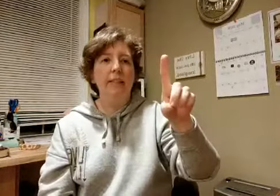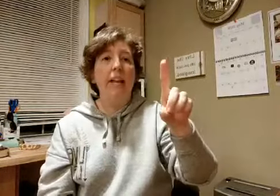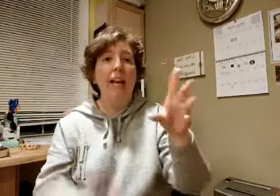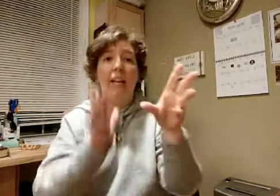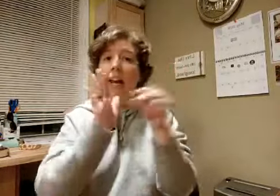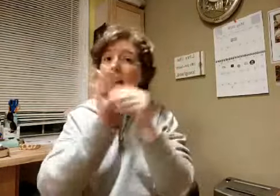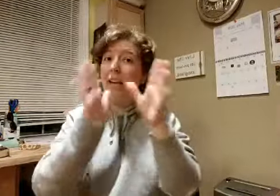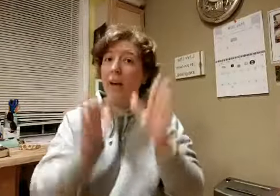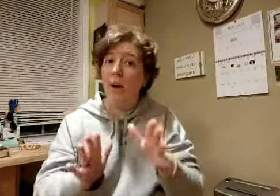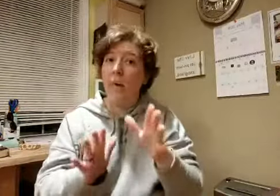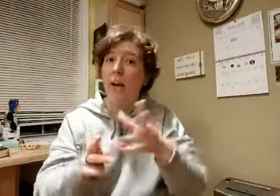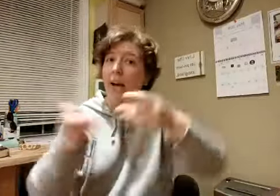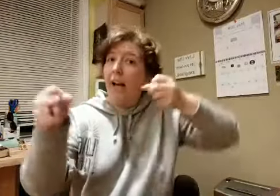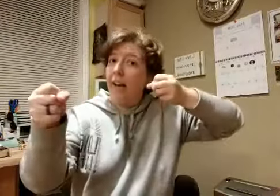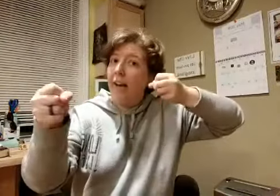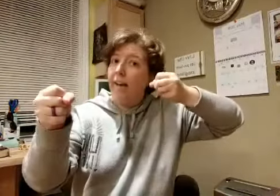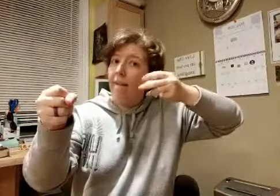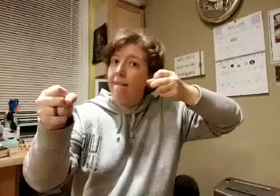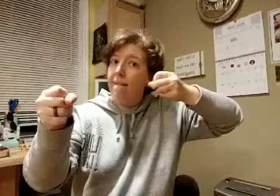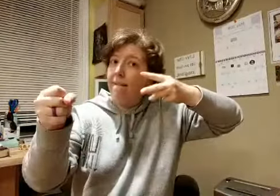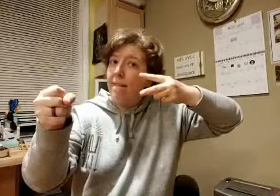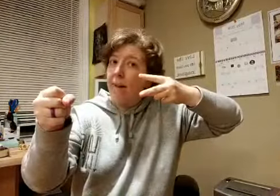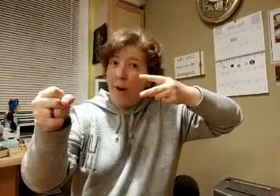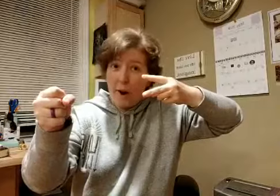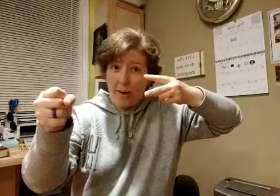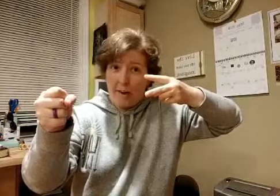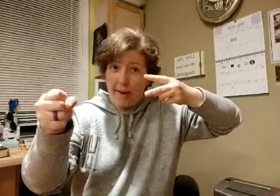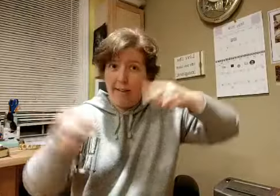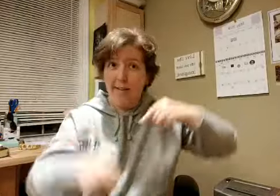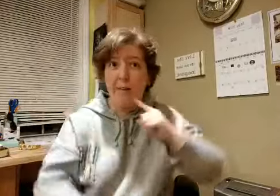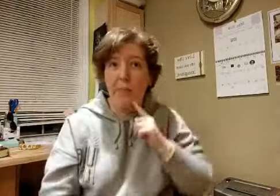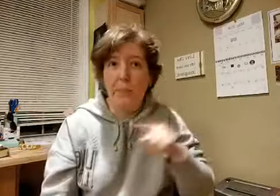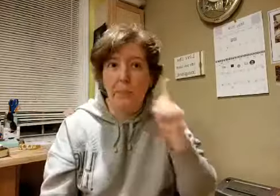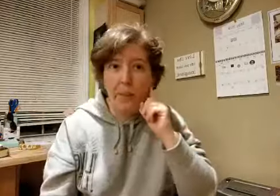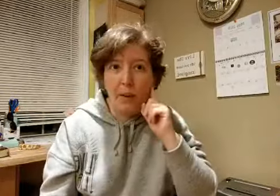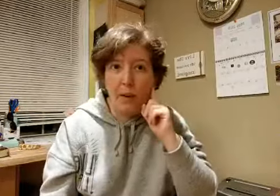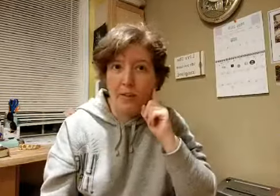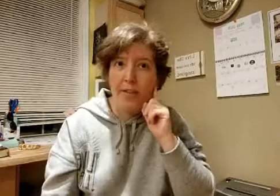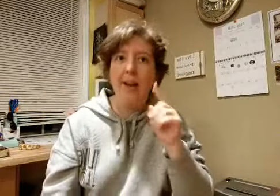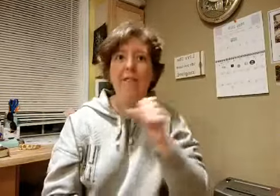And Echo and Hawkeye are deaf